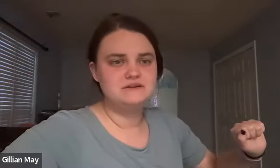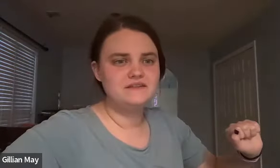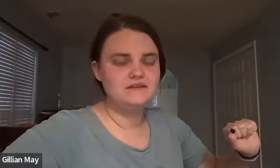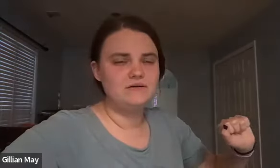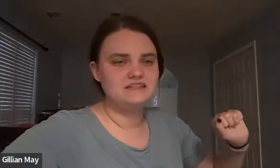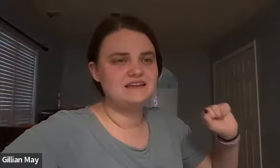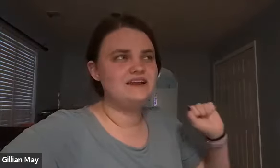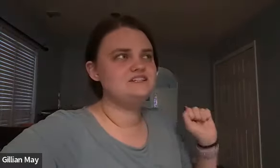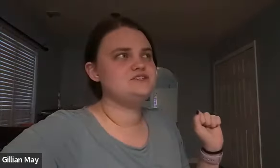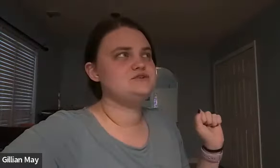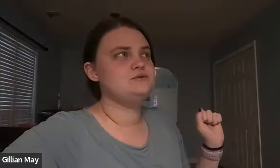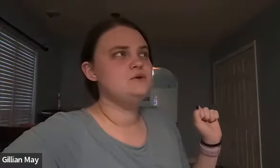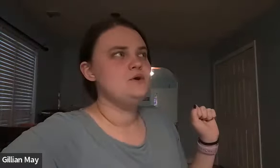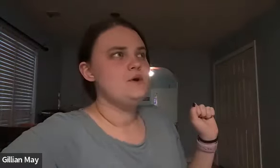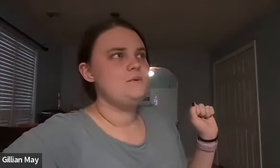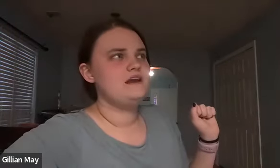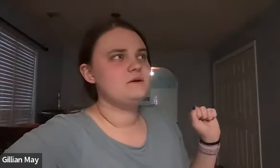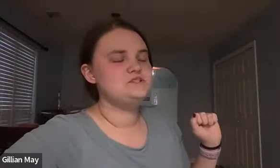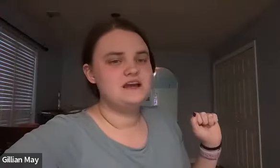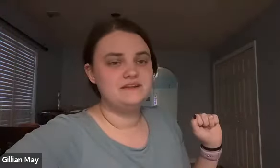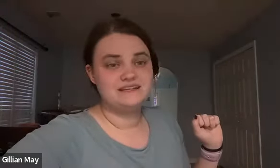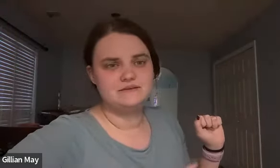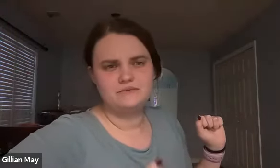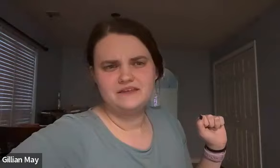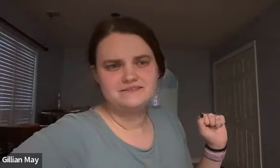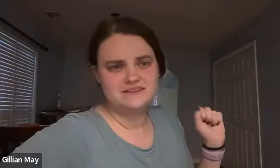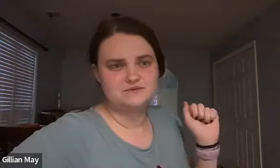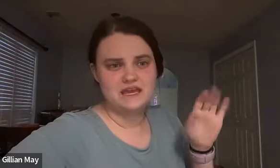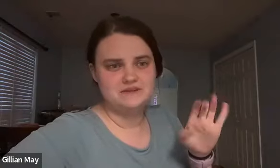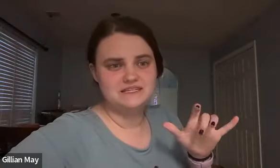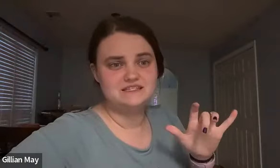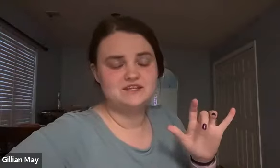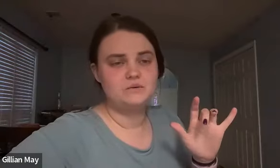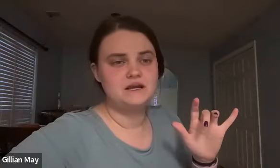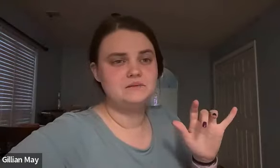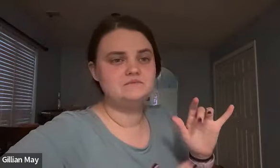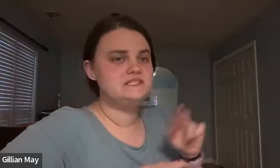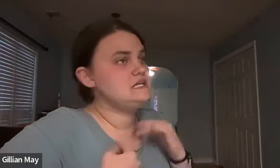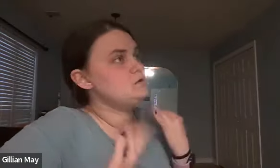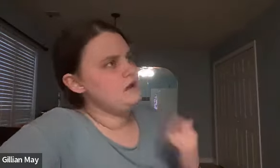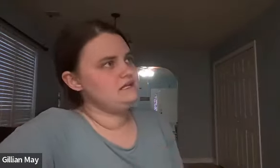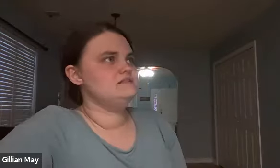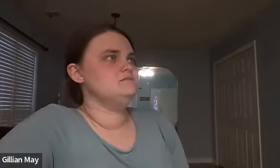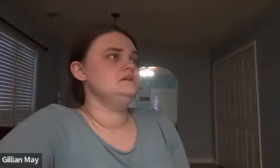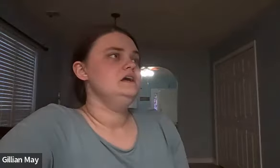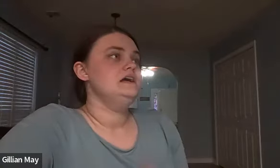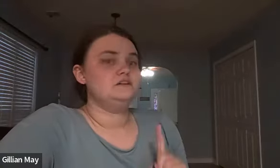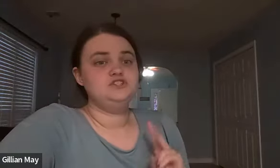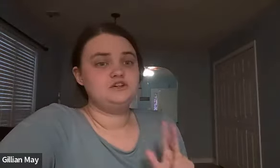doing is I like to whenever I'm just kind of like I said, I think I've said this with the ABCs, is like when I'm sitting and waiting somewhere, is I'll just start to